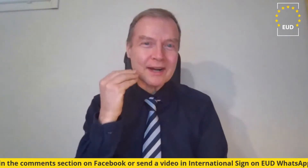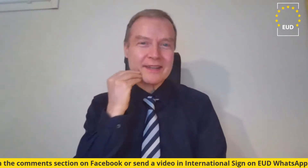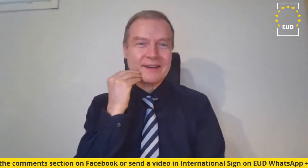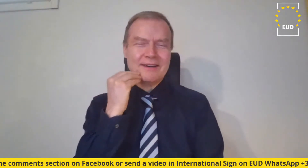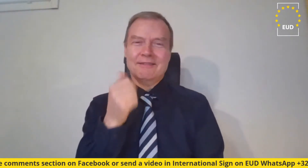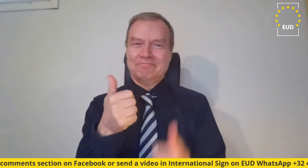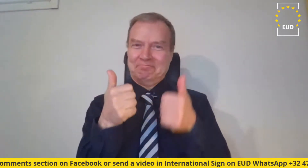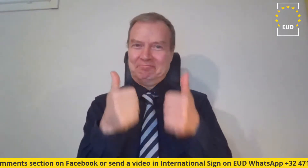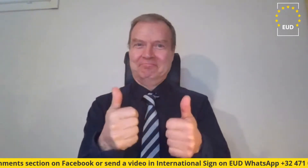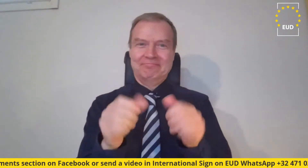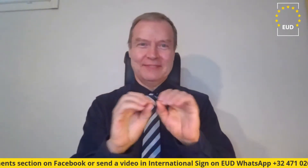Thank you, Maya,